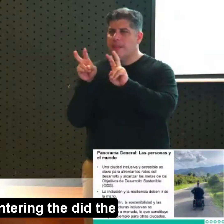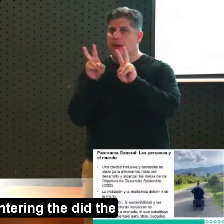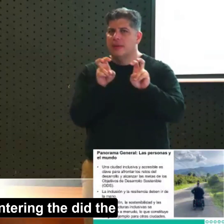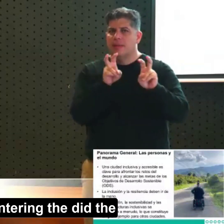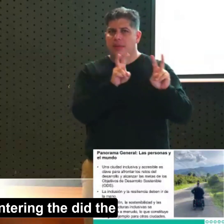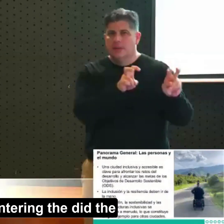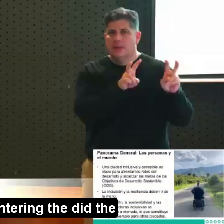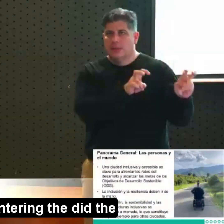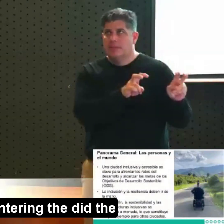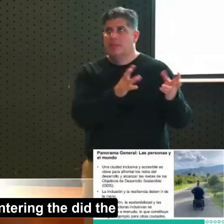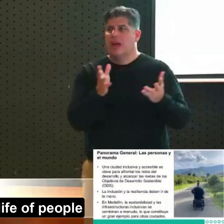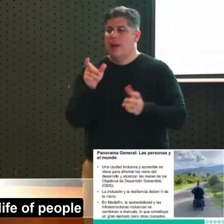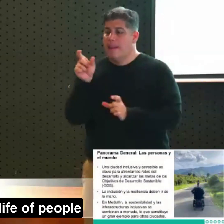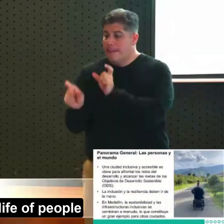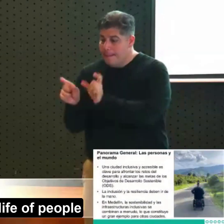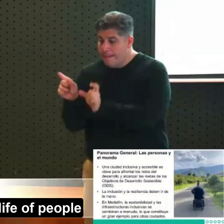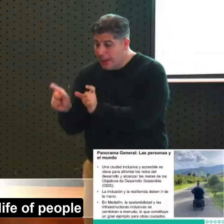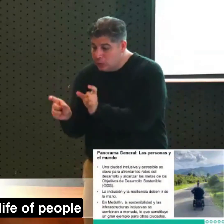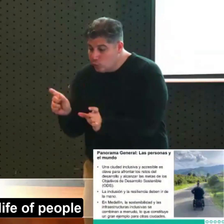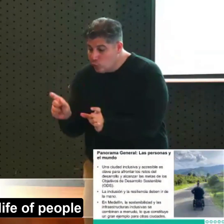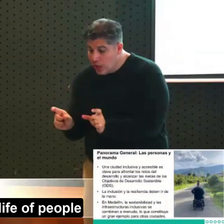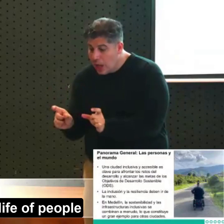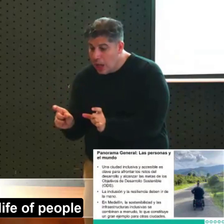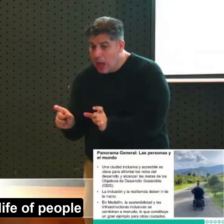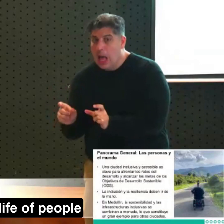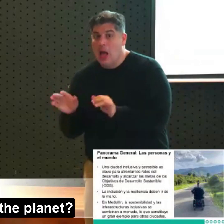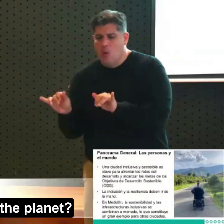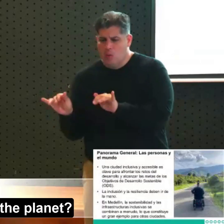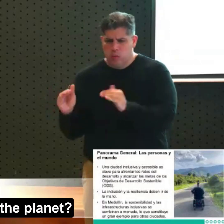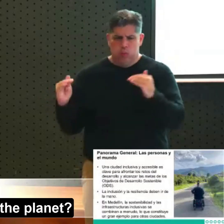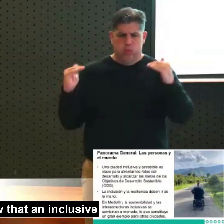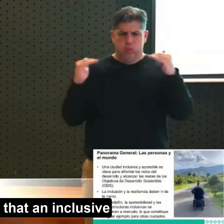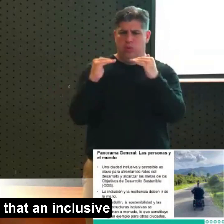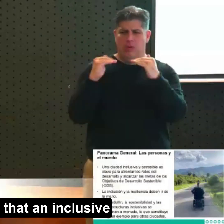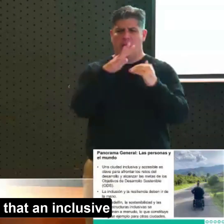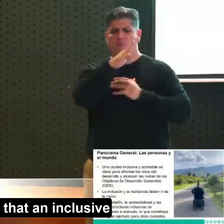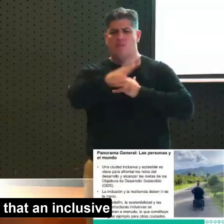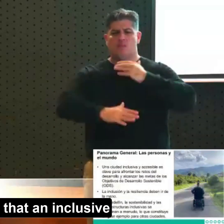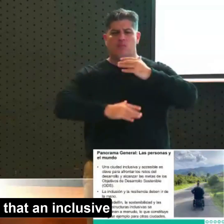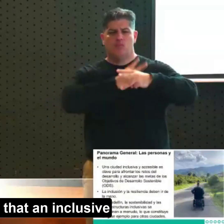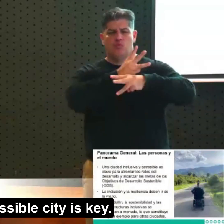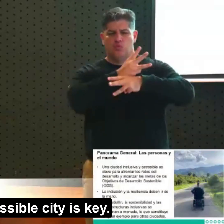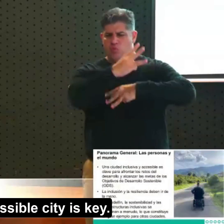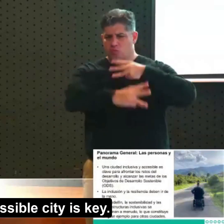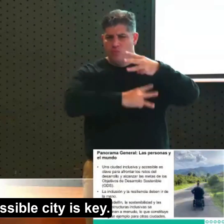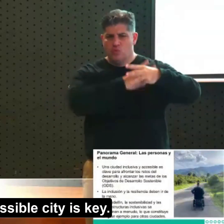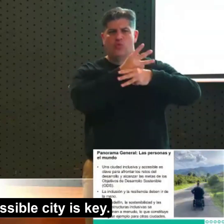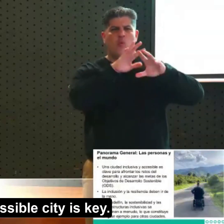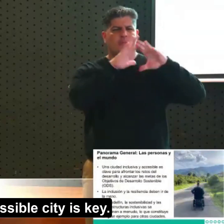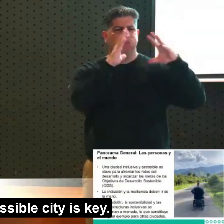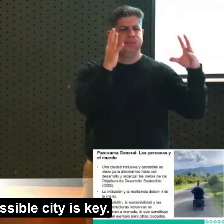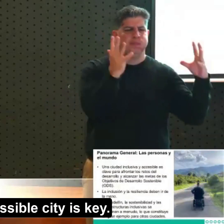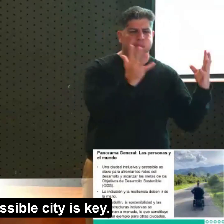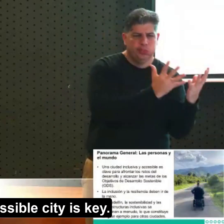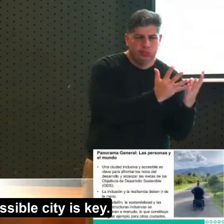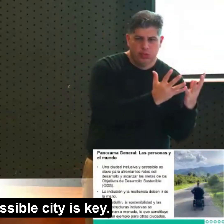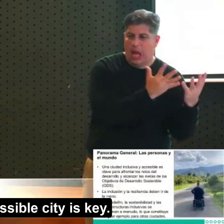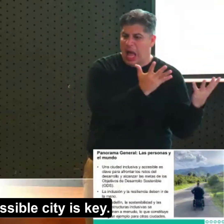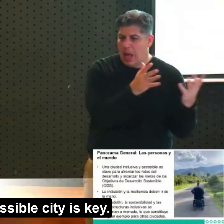view and entering the real life of people and the planet. We know that an inclusive an